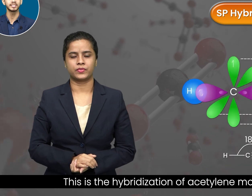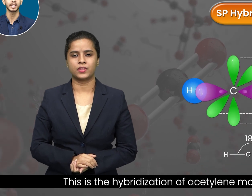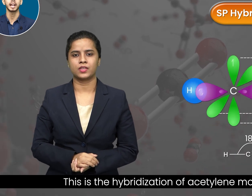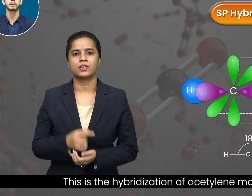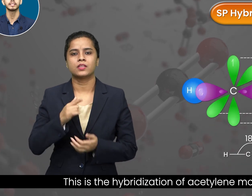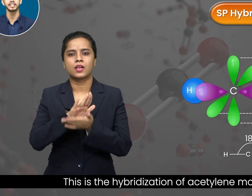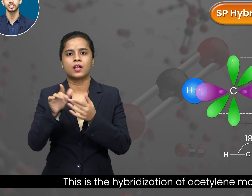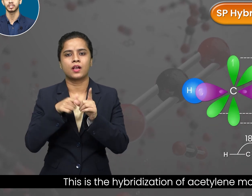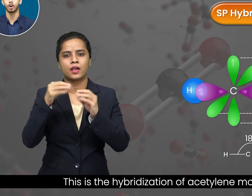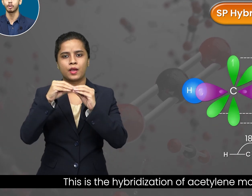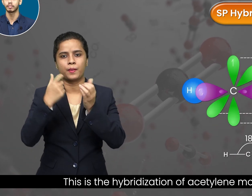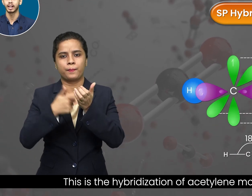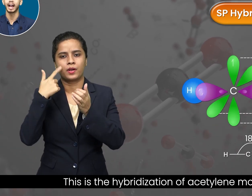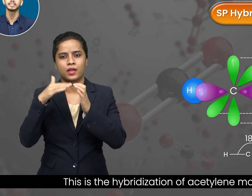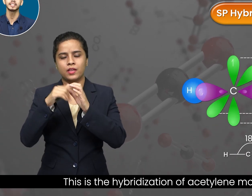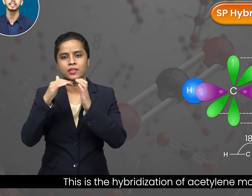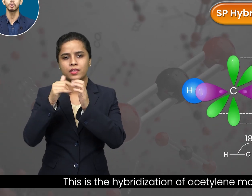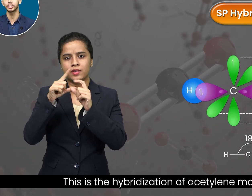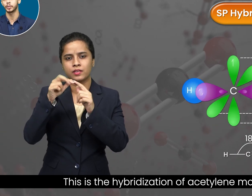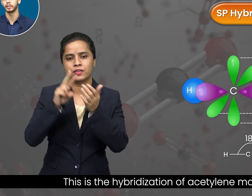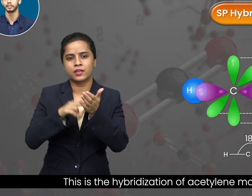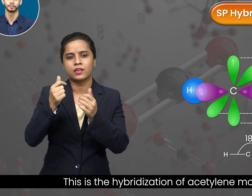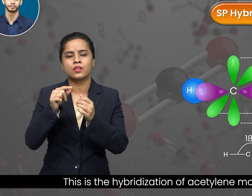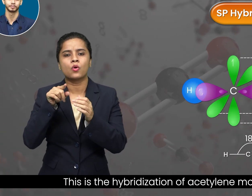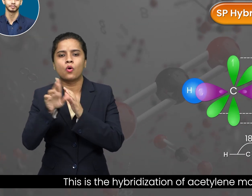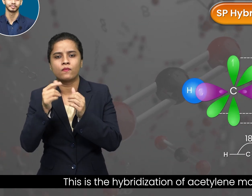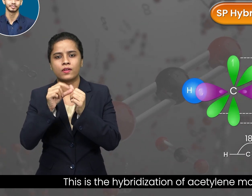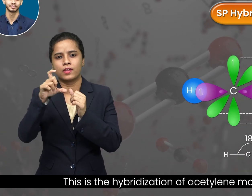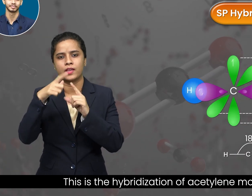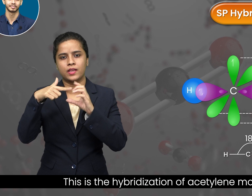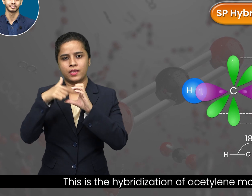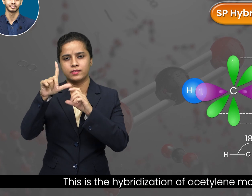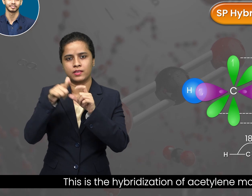This is the hybridization of acetylene molecule.